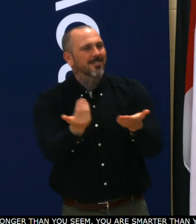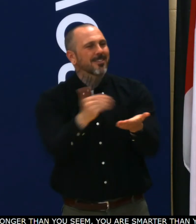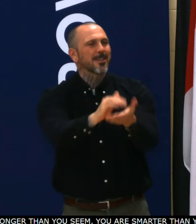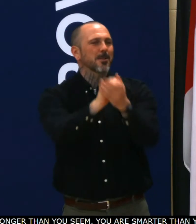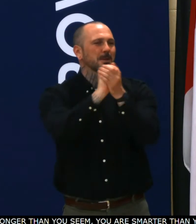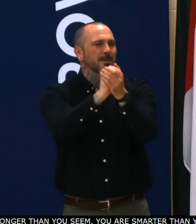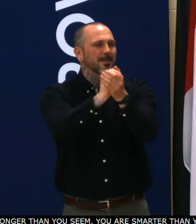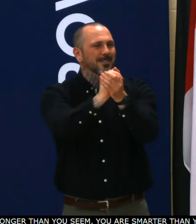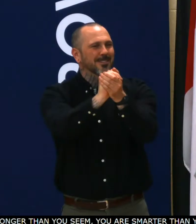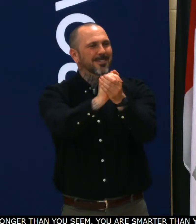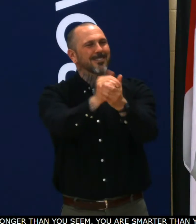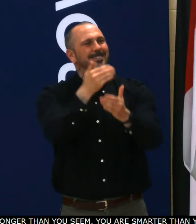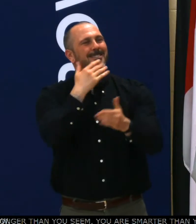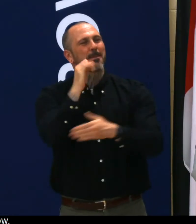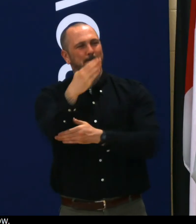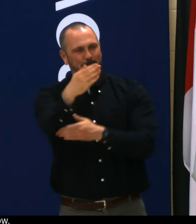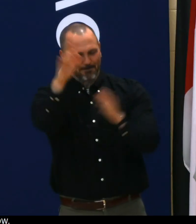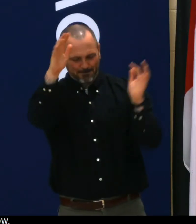done. Thank you.